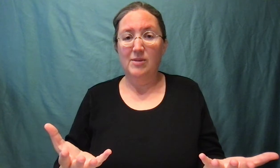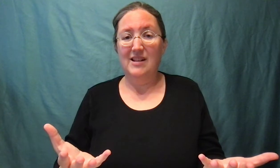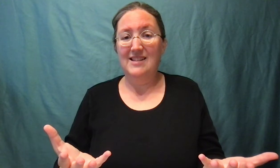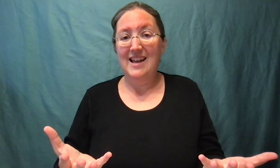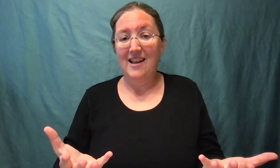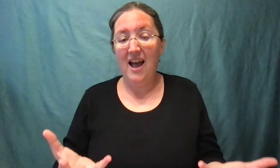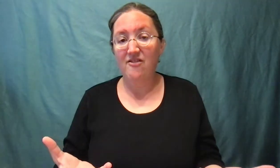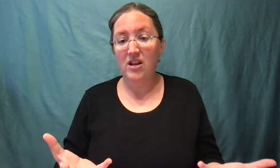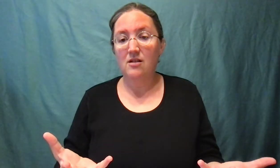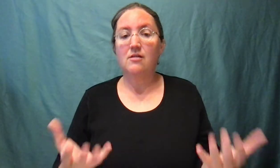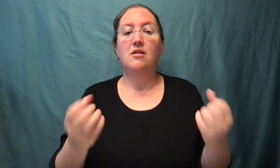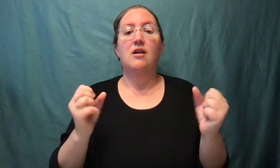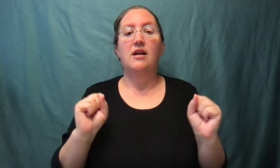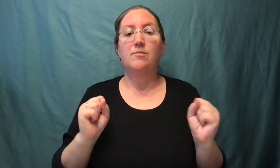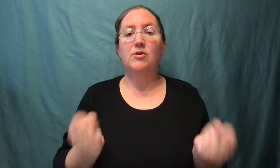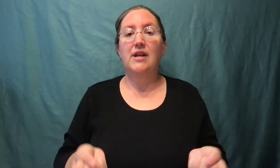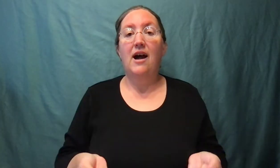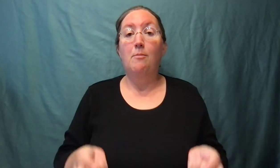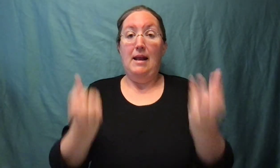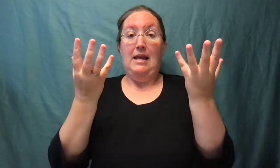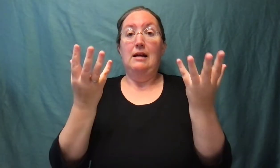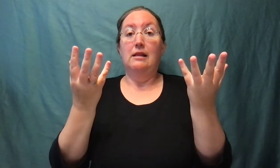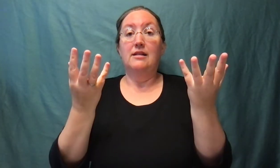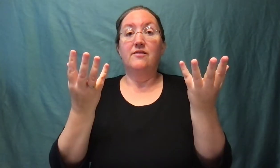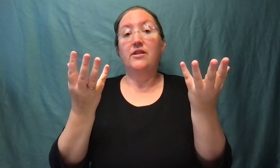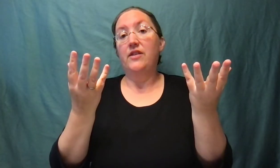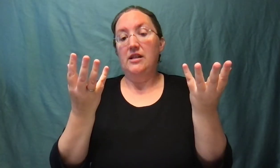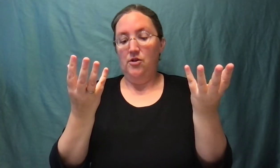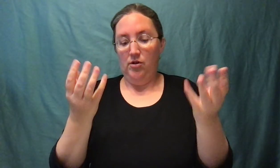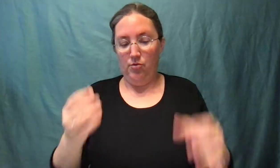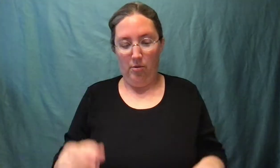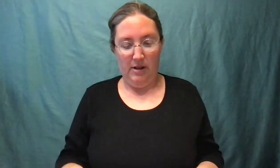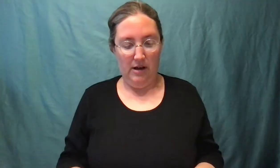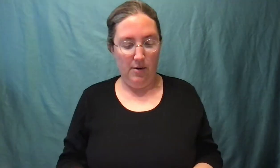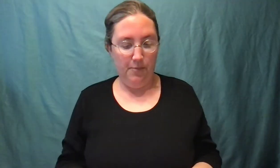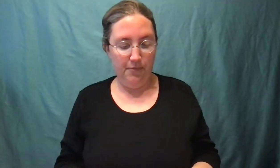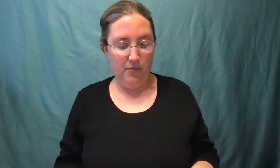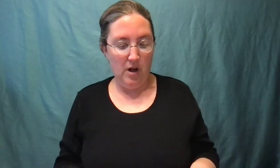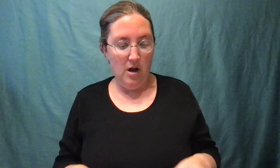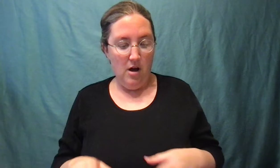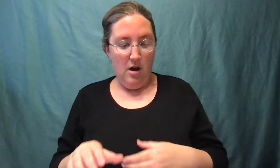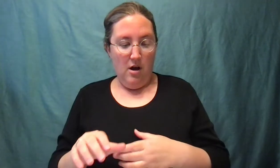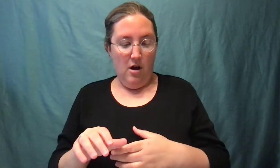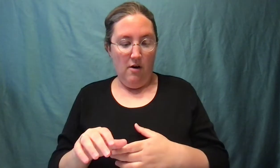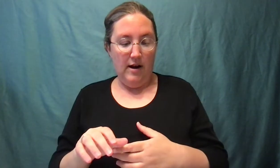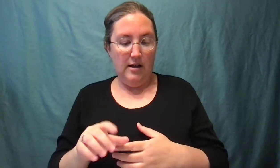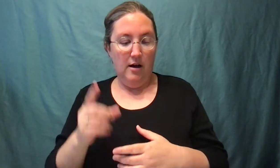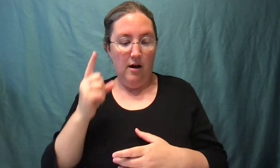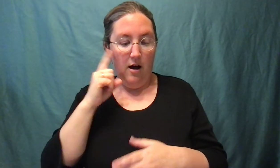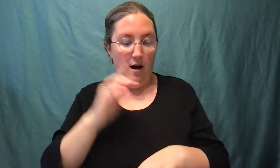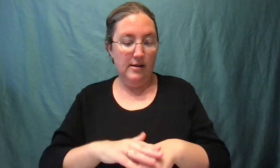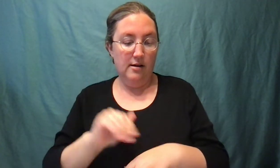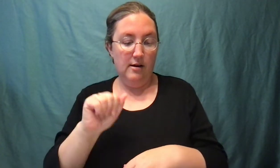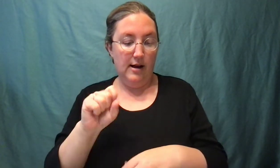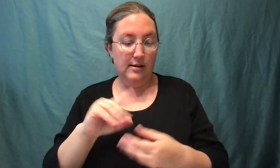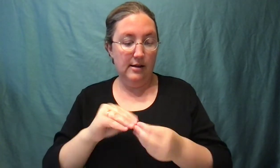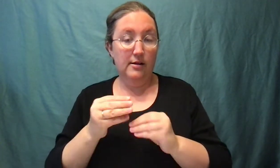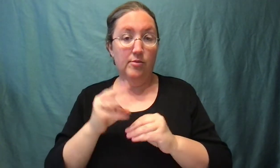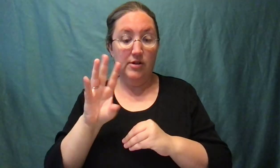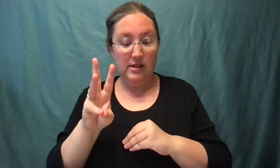that's heavy, as opposed to how many, lots of little things that you can throw up in the air. All right, eyes on ASL number